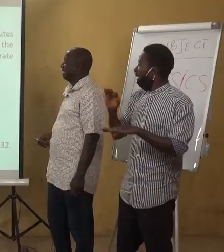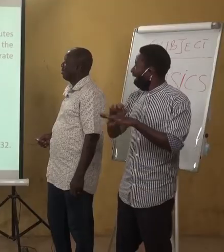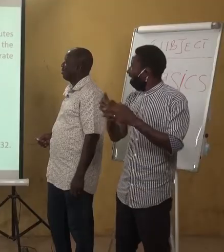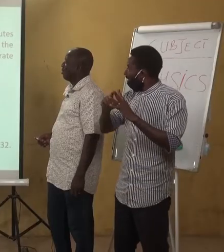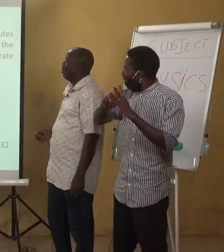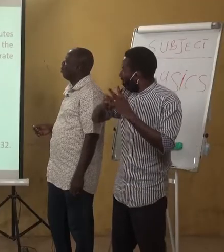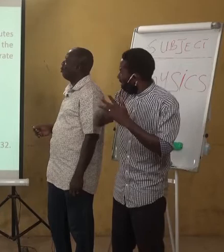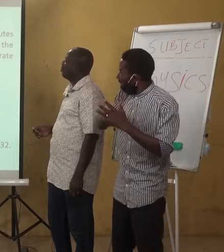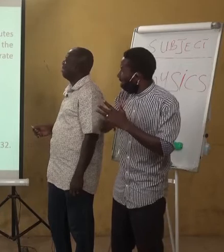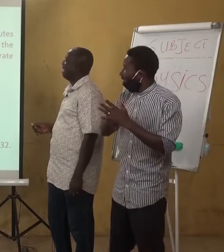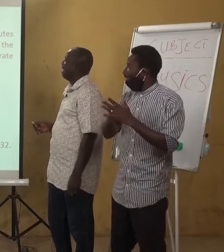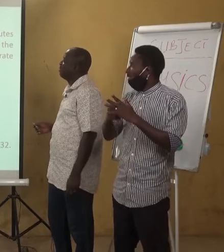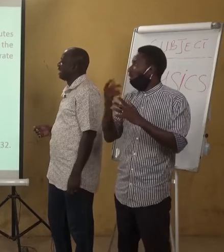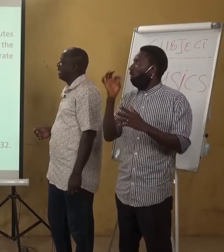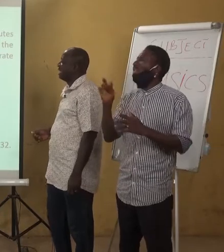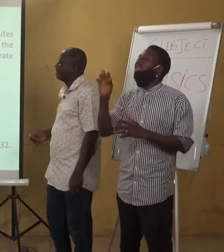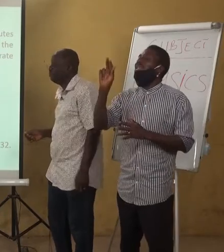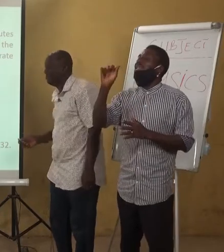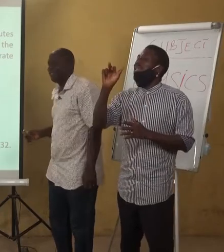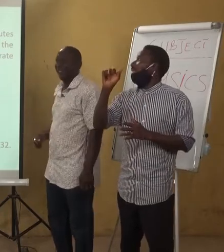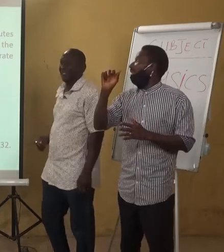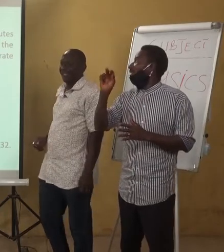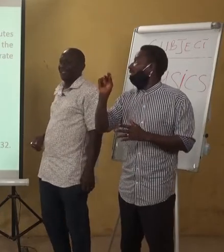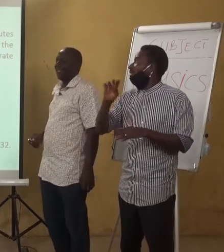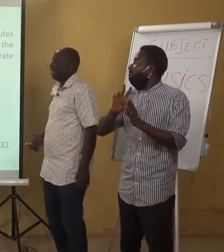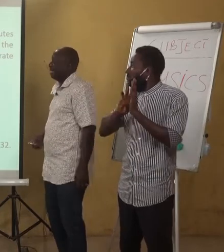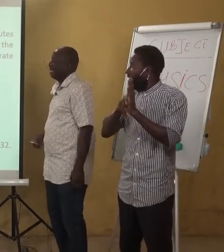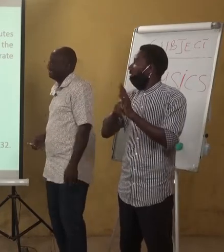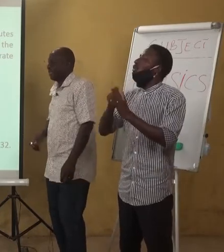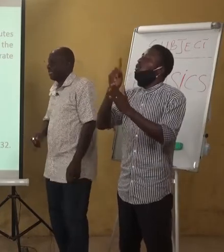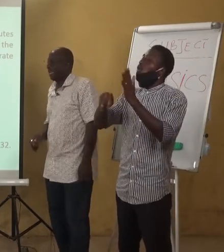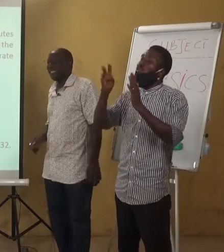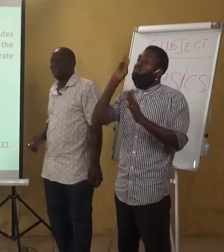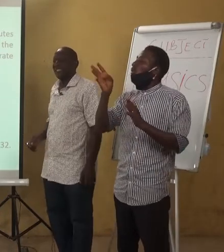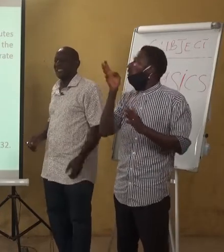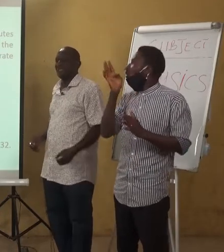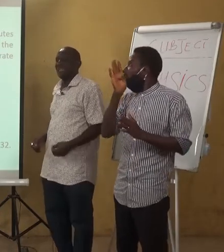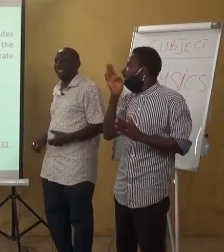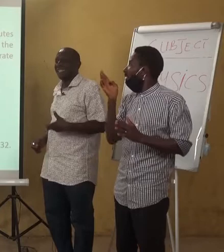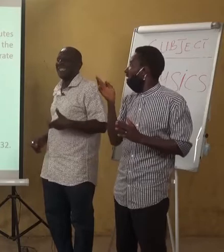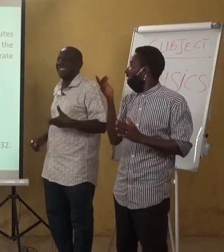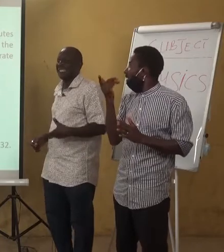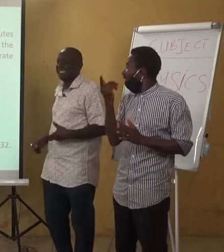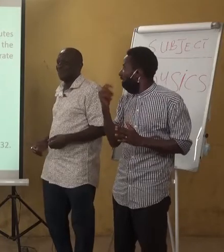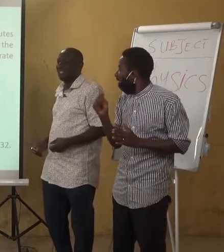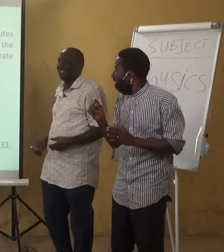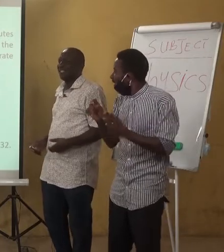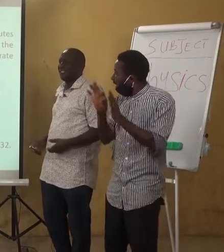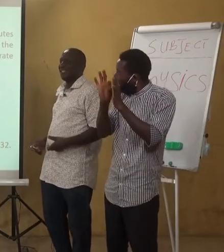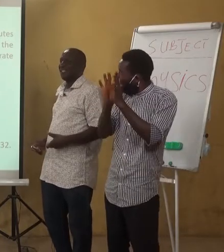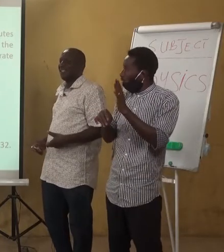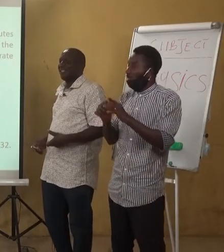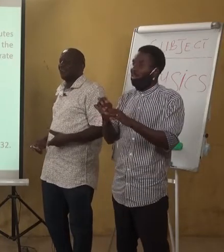minute, what will the count rate be? That means at the beginning of the 13th